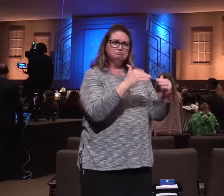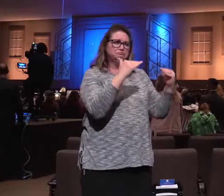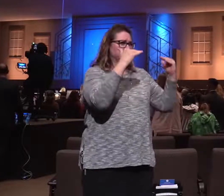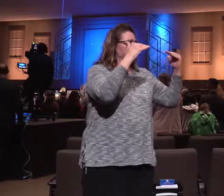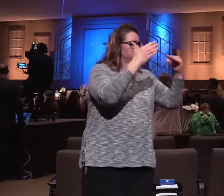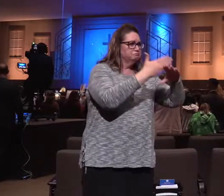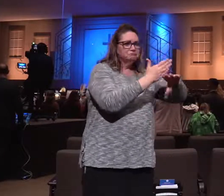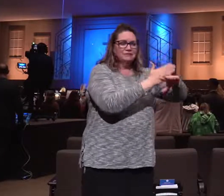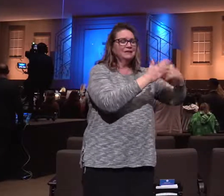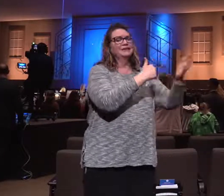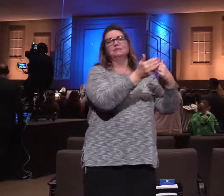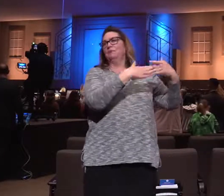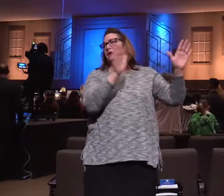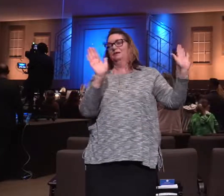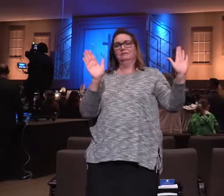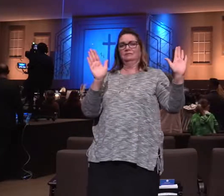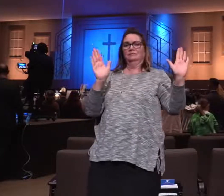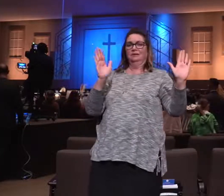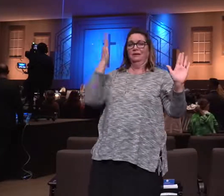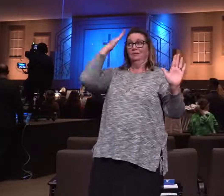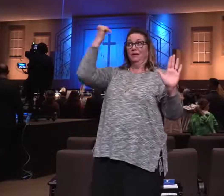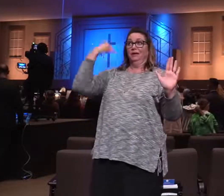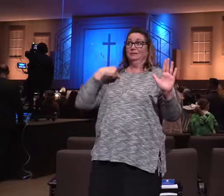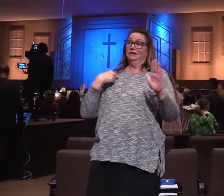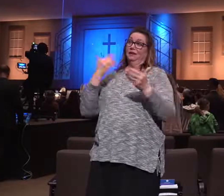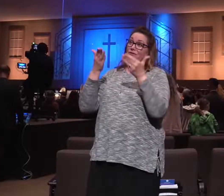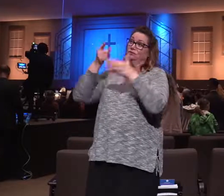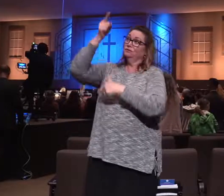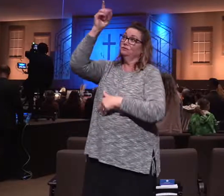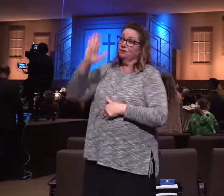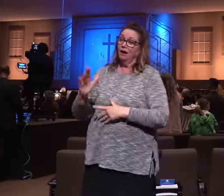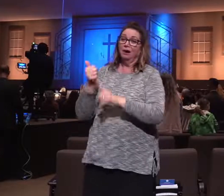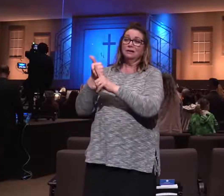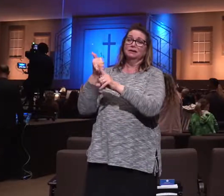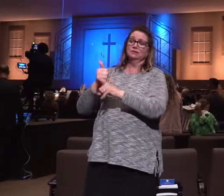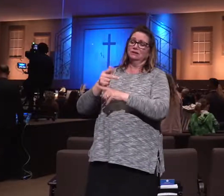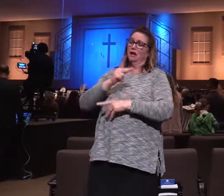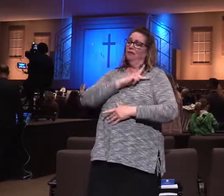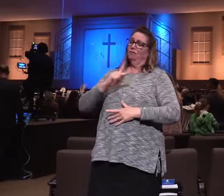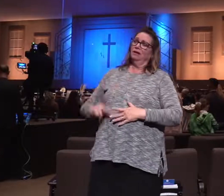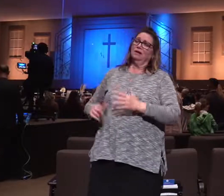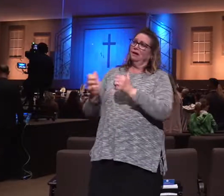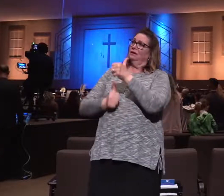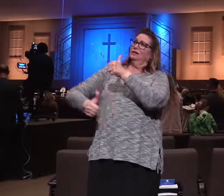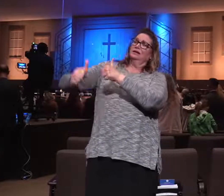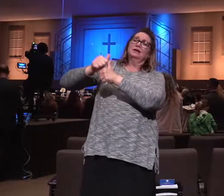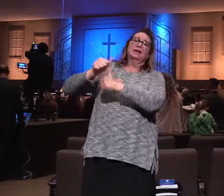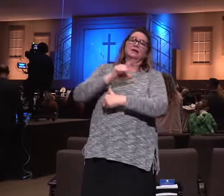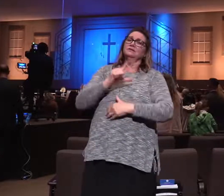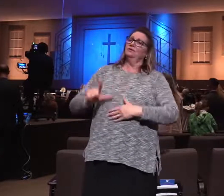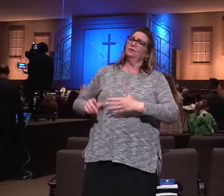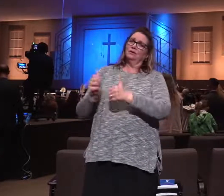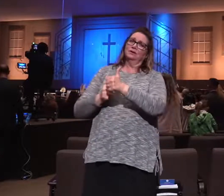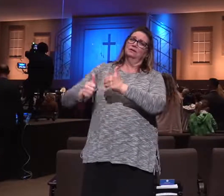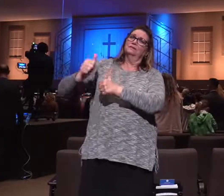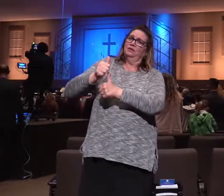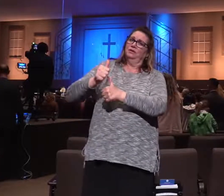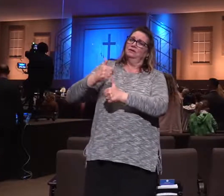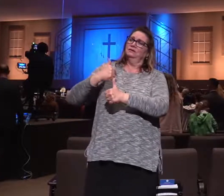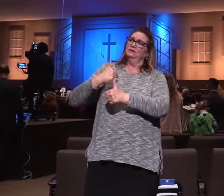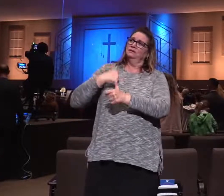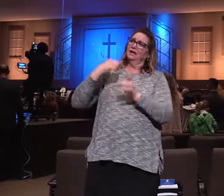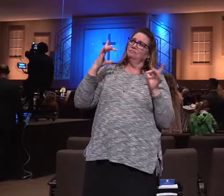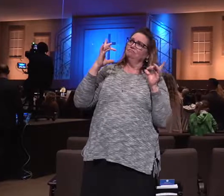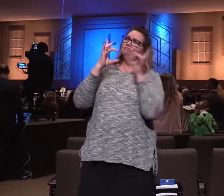the servant of the King of Kings and the Lord of Lords. And I live on the winning side in Christ Jesus. And we were able to